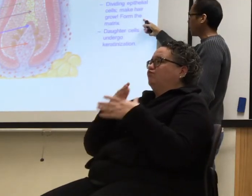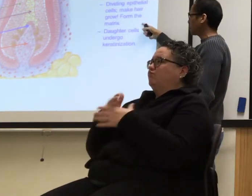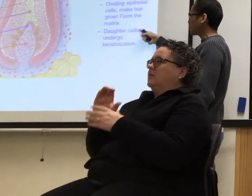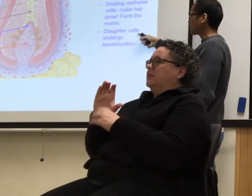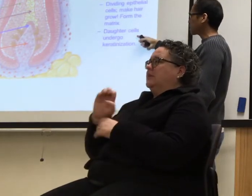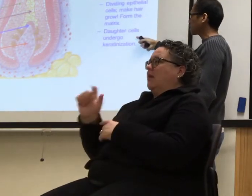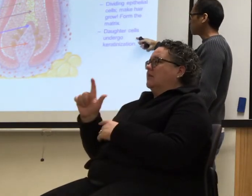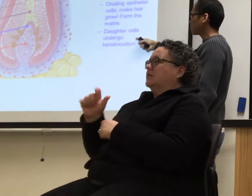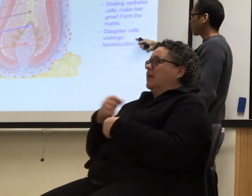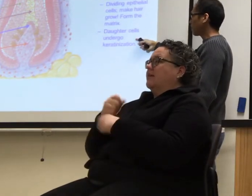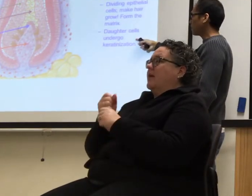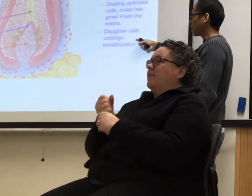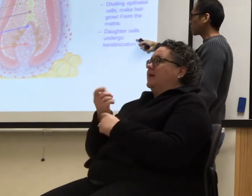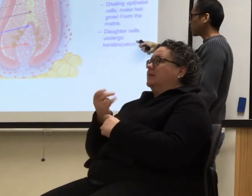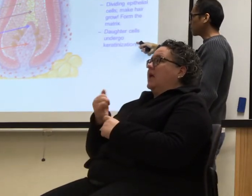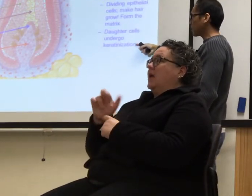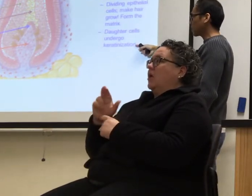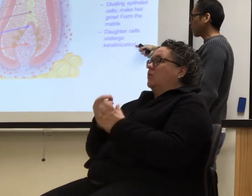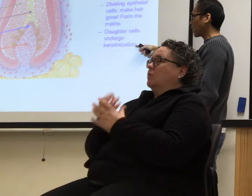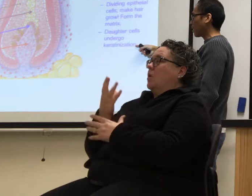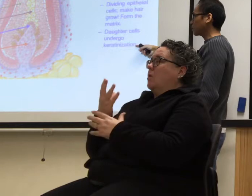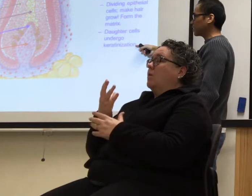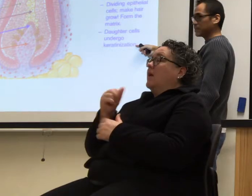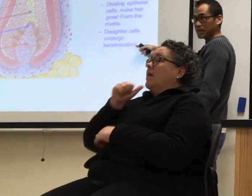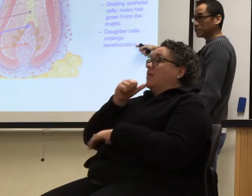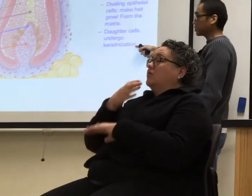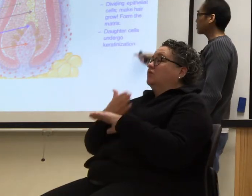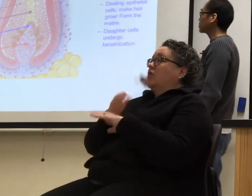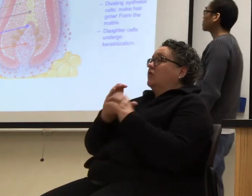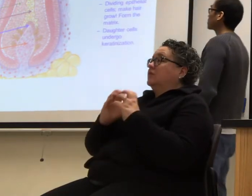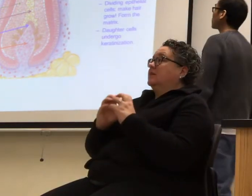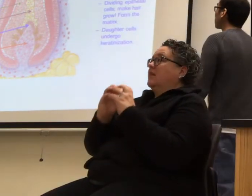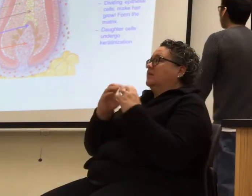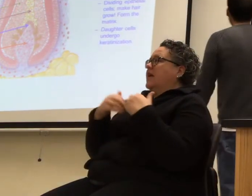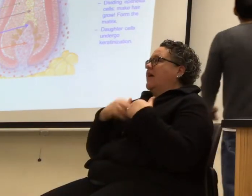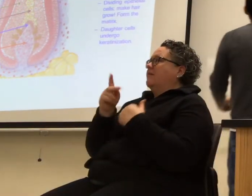forms a matrix, and the daughter cells undergo keratinization.